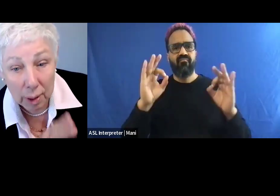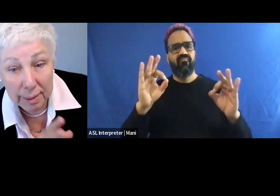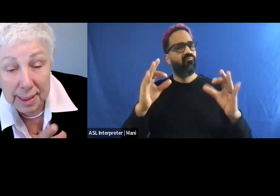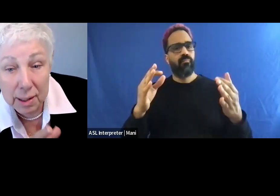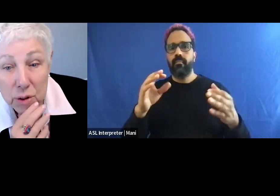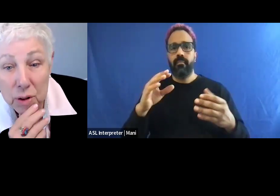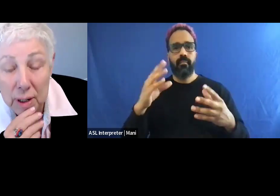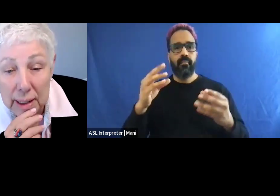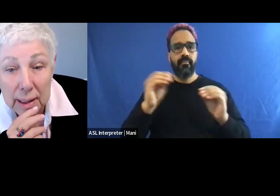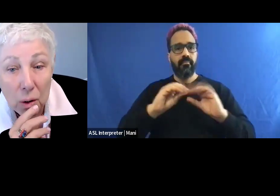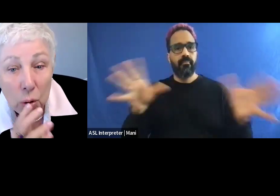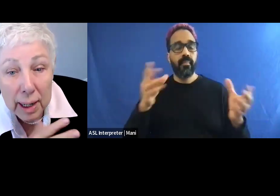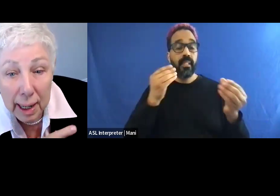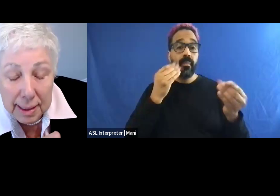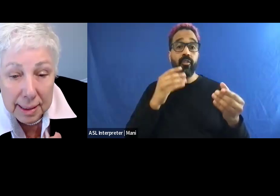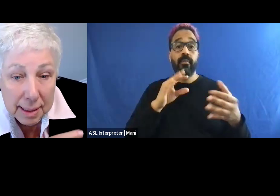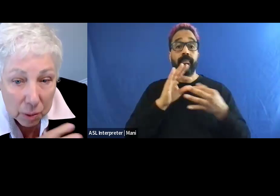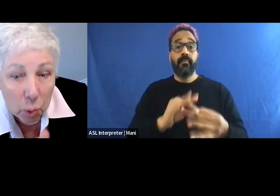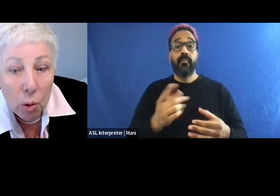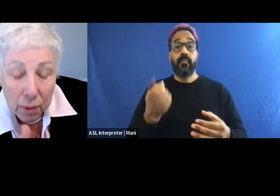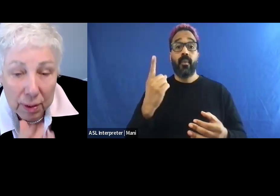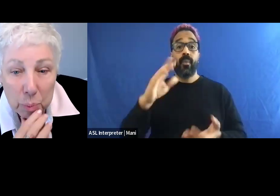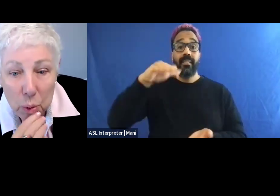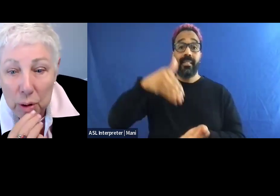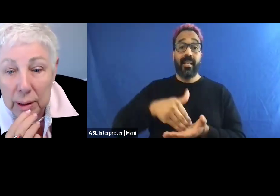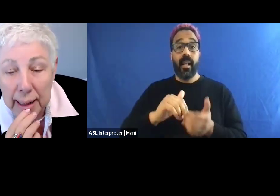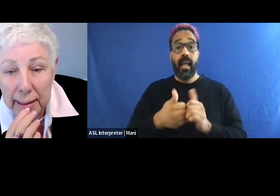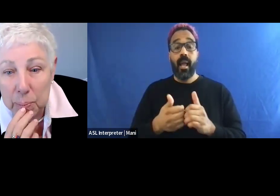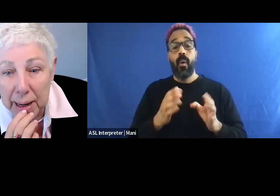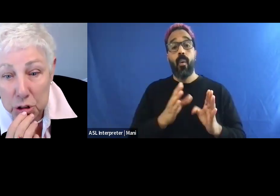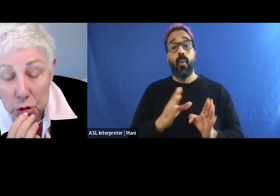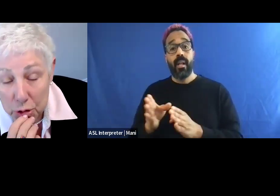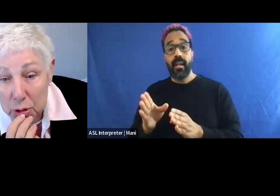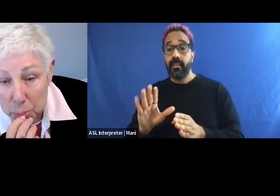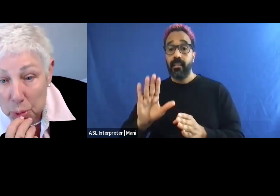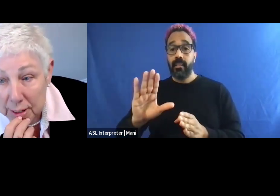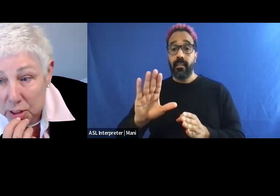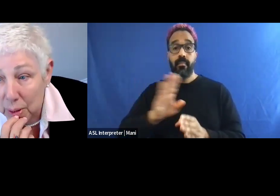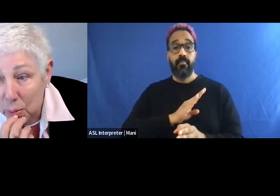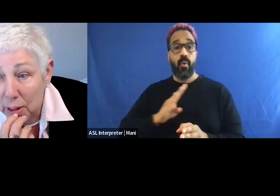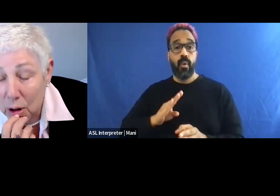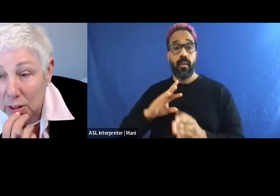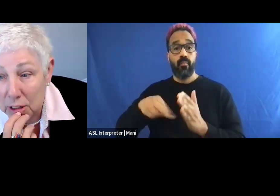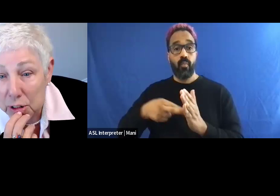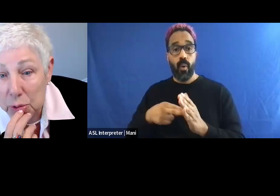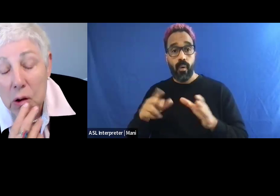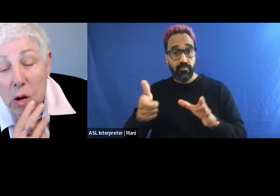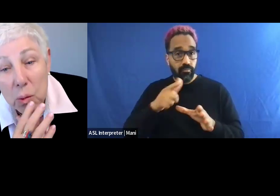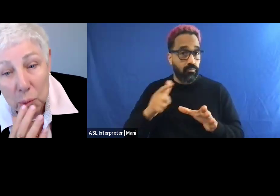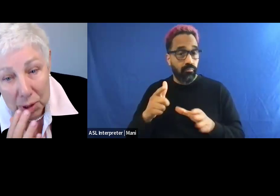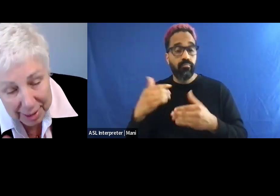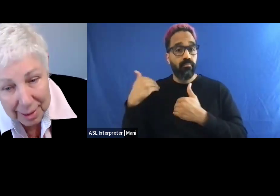how one center organizes the role of the board and makes sure that the board is doing what it ought to